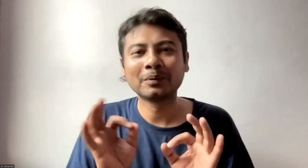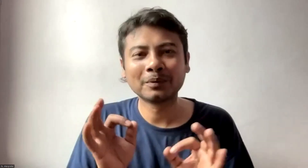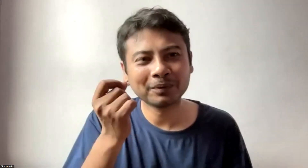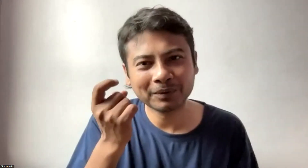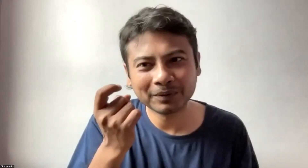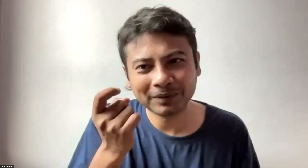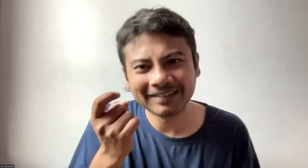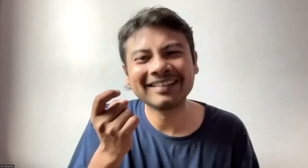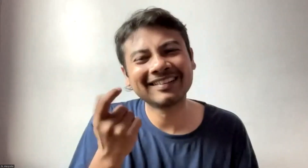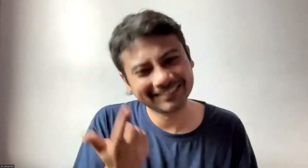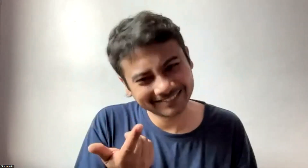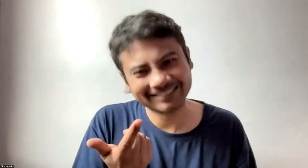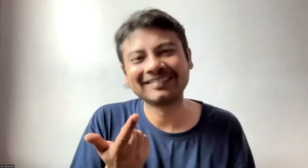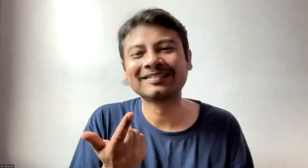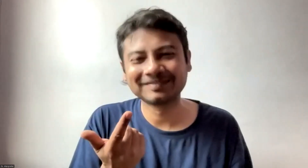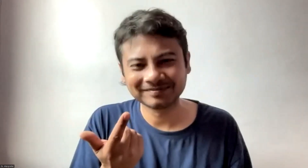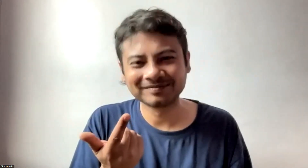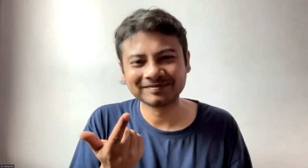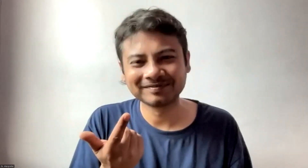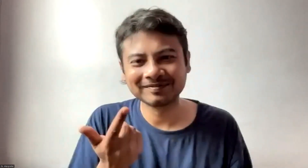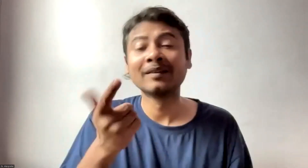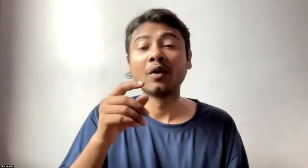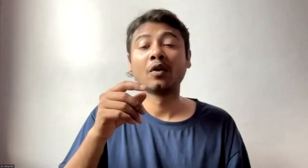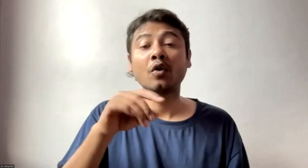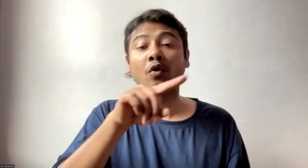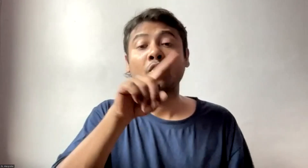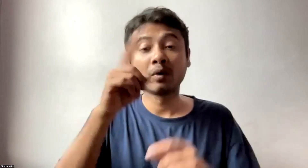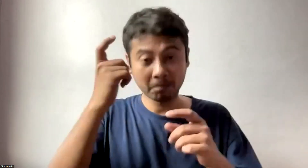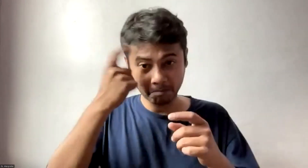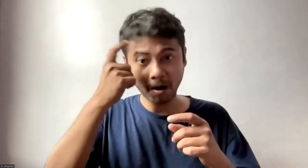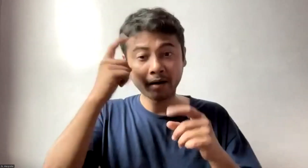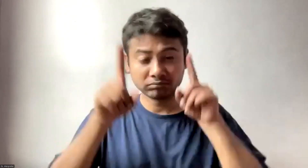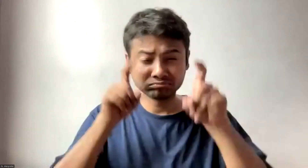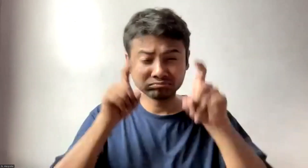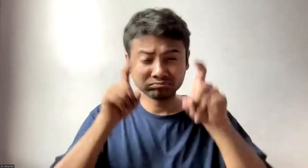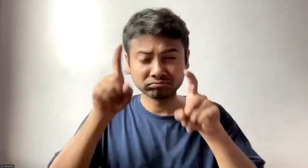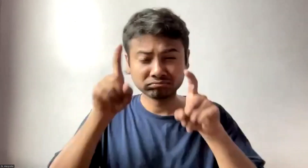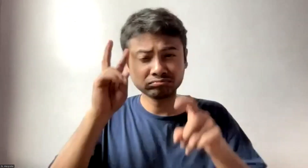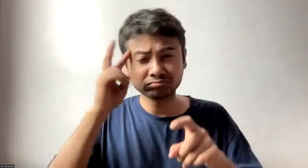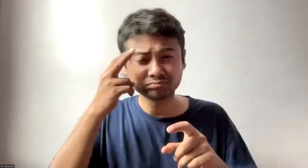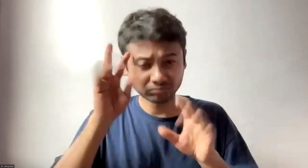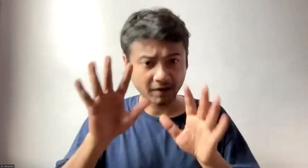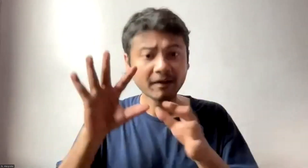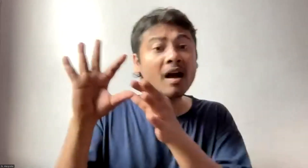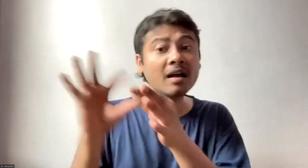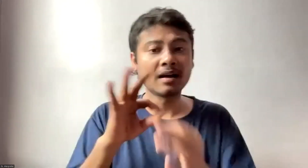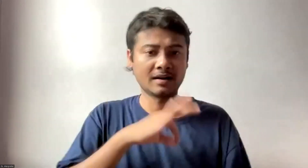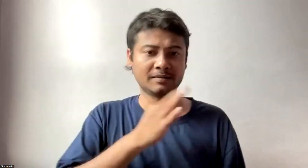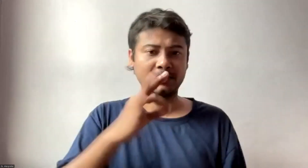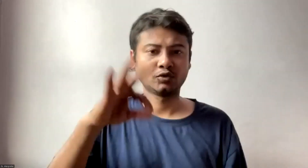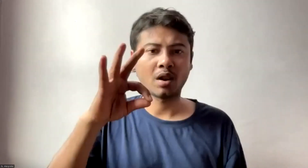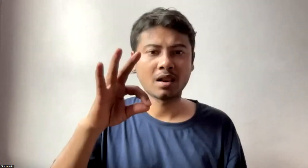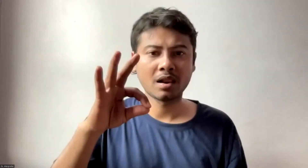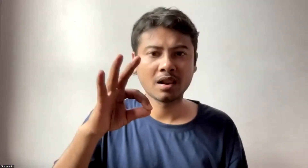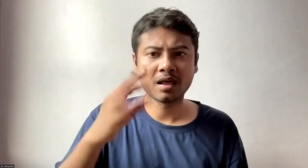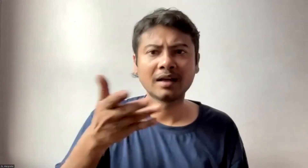spiritual questions. So can you see that how you are inquisitive, you have questions, but people who